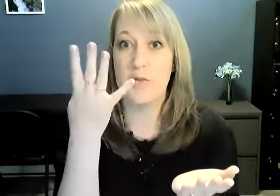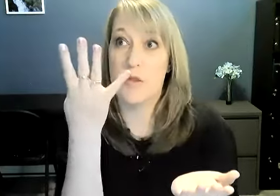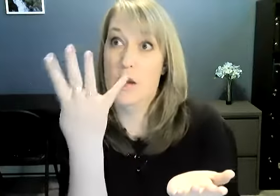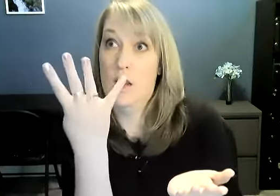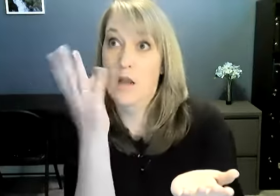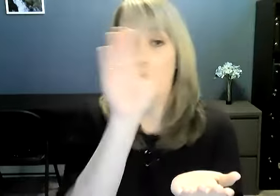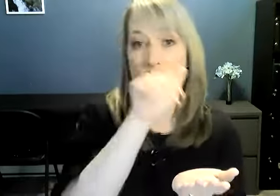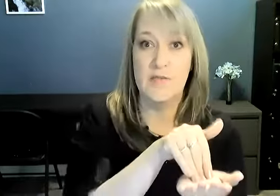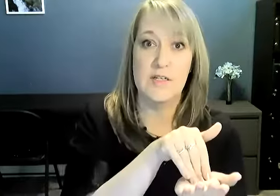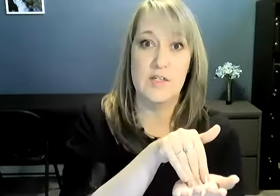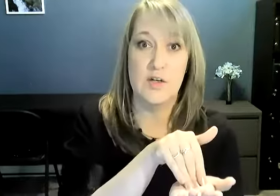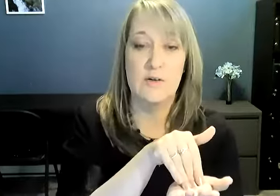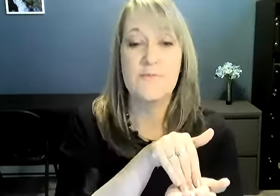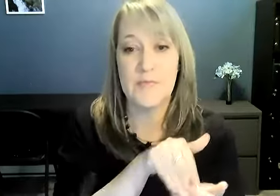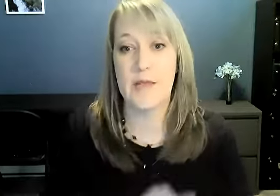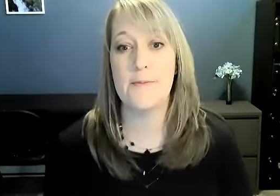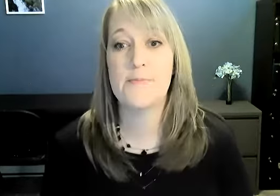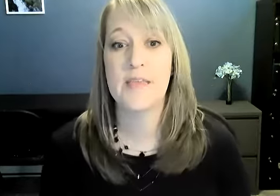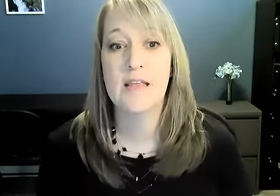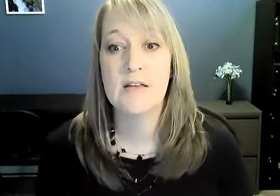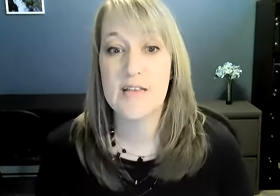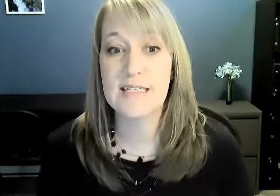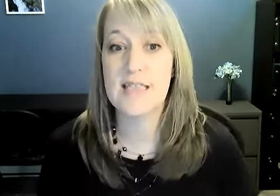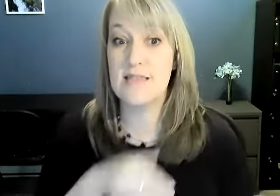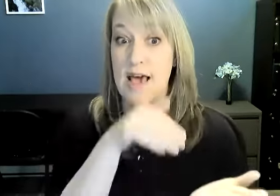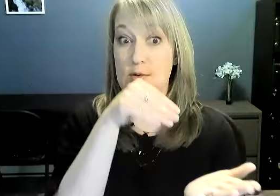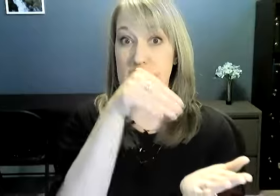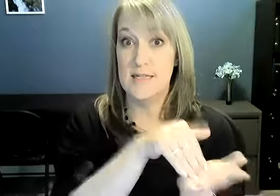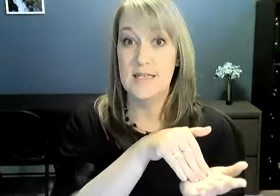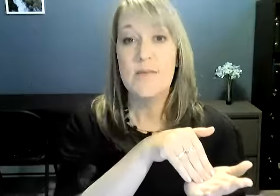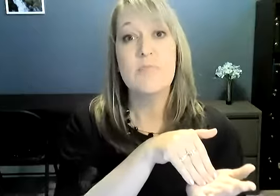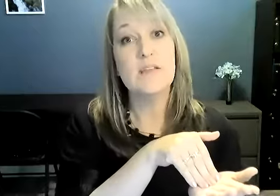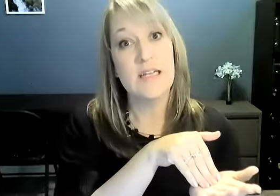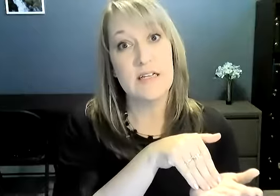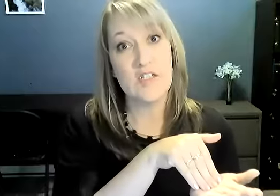than having to turn. Okay, so that's 1,000. Million is just